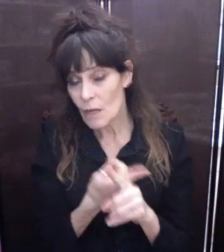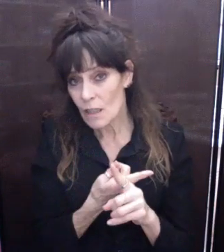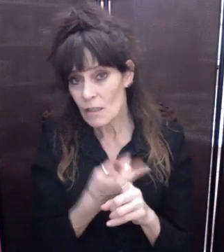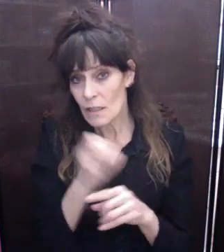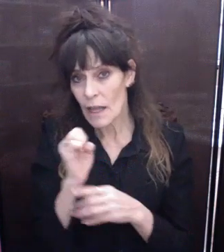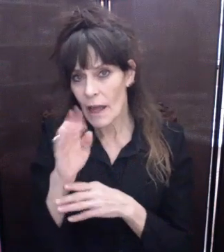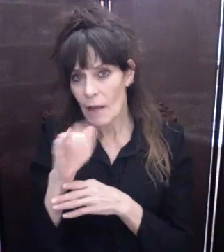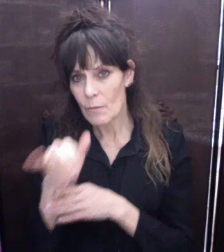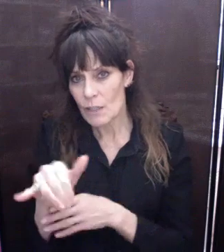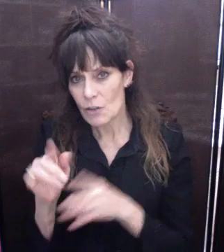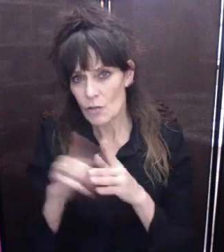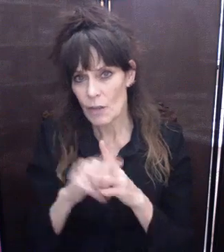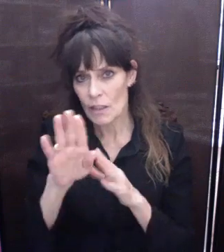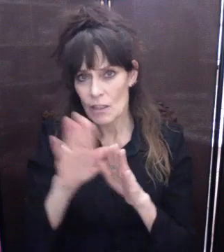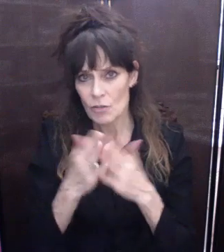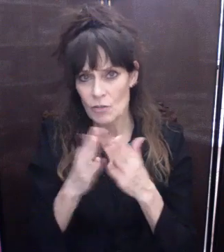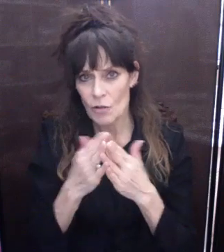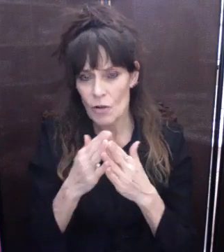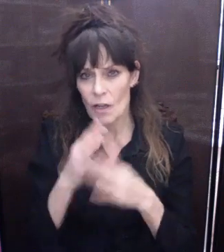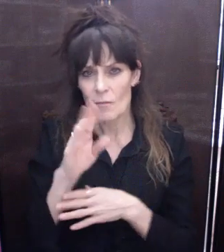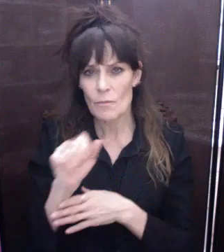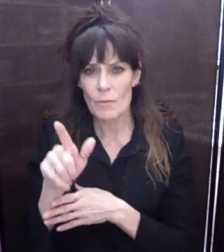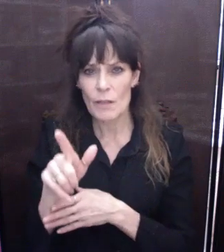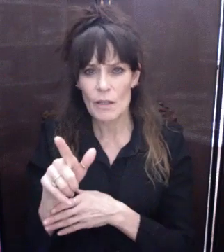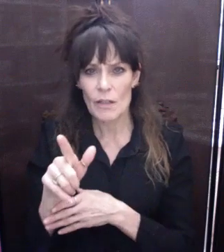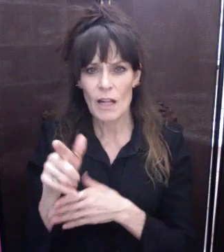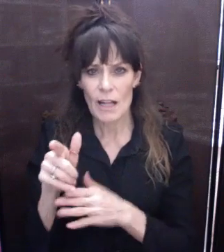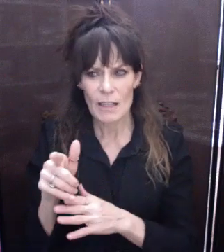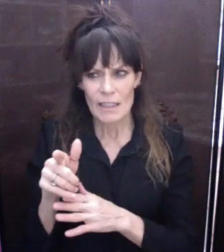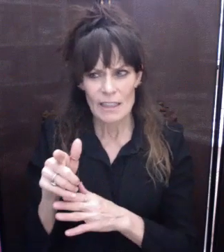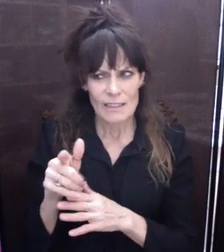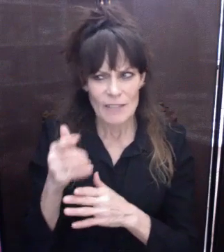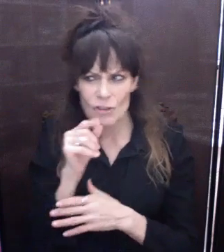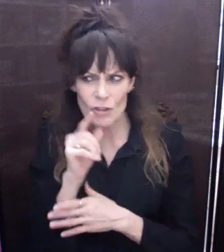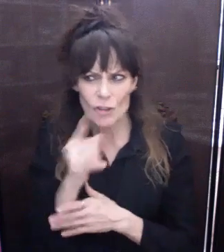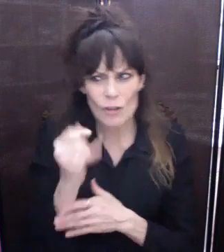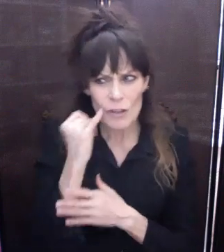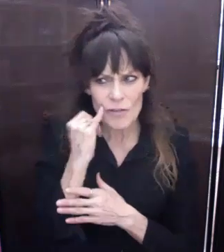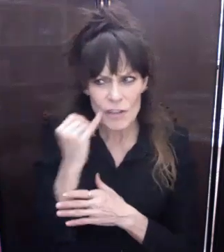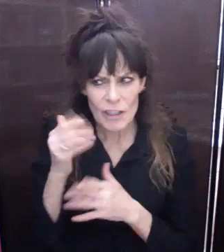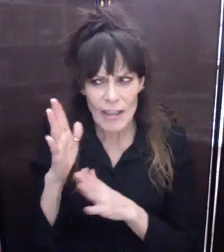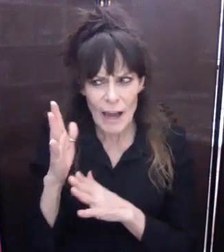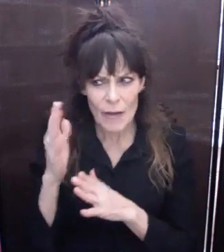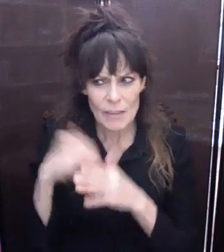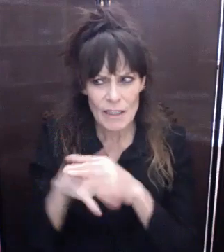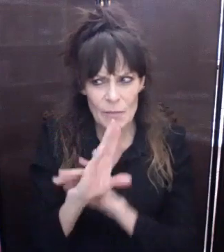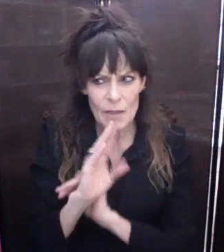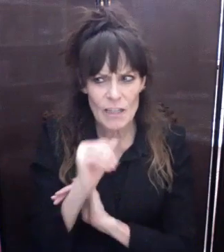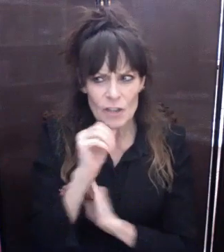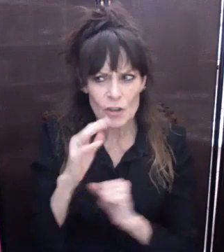at his door. And Bill's sort of hesitant to even let him in because he didn't know if he had enough booze for Ebby, and he knew Ebby had drank like